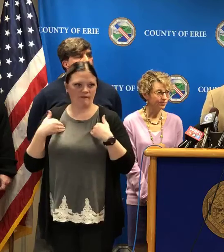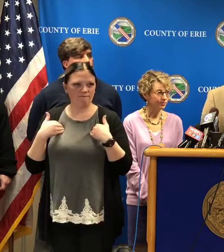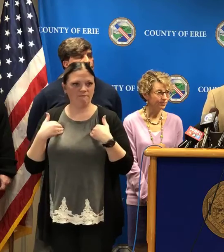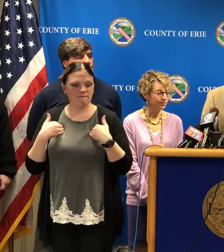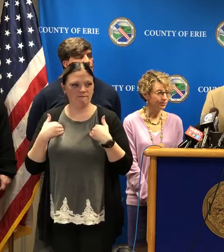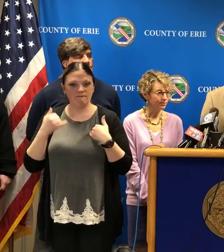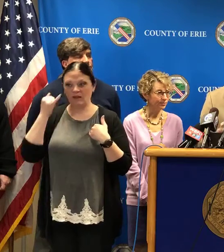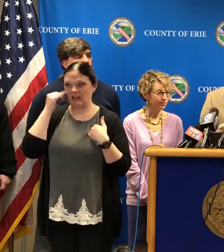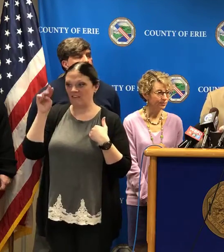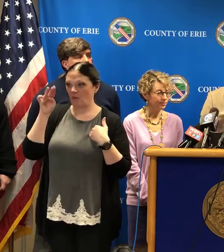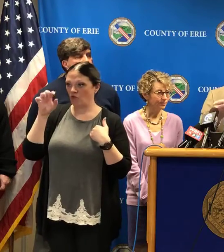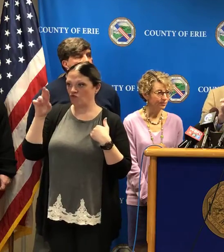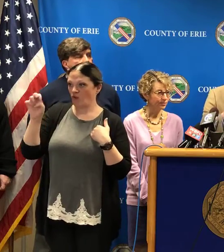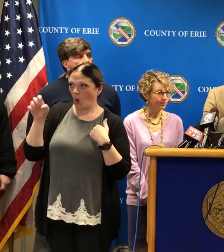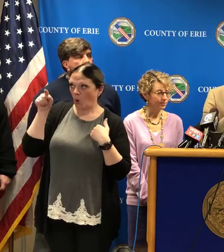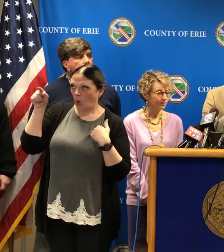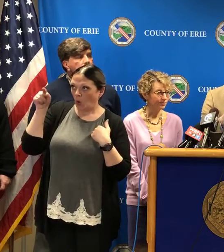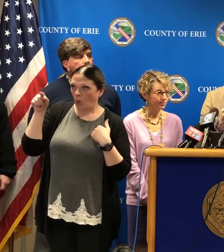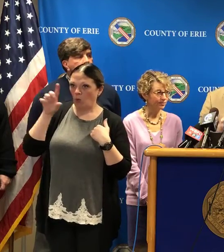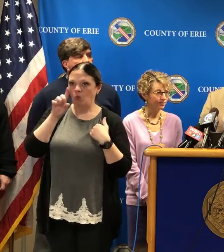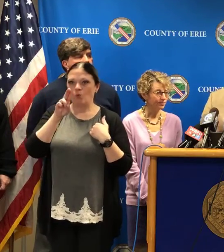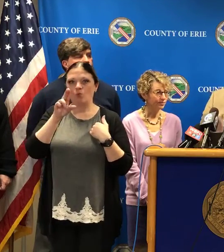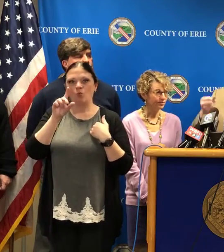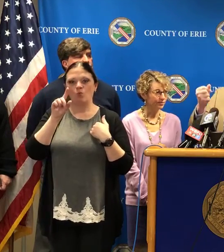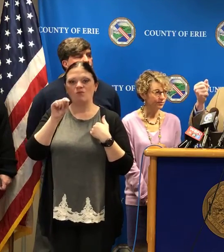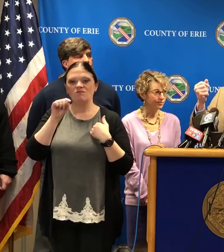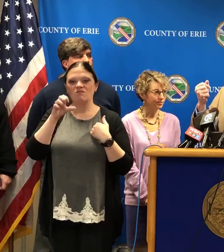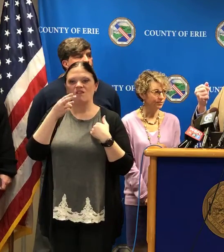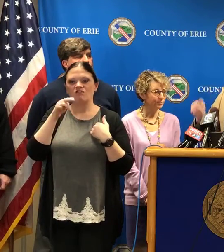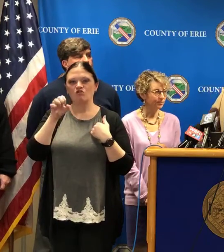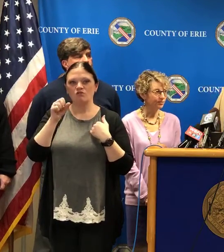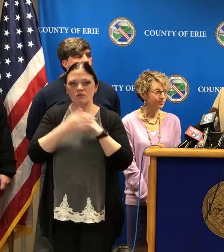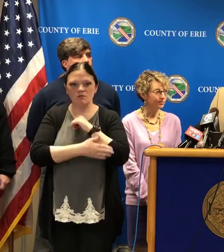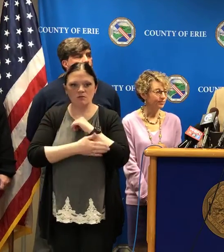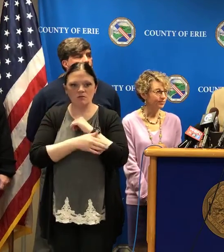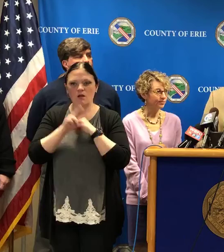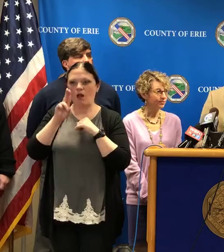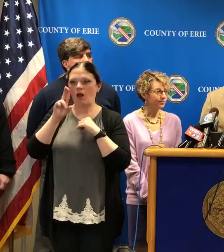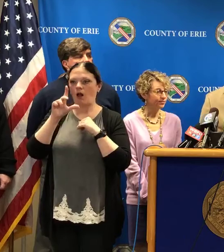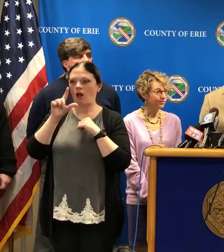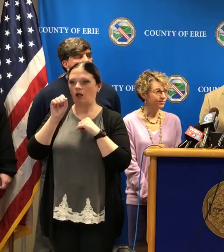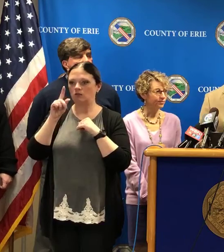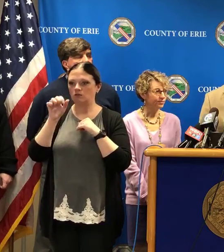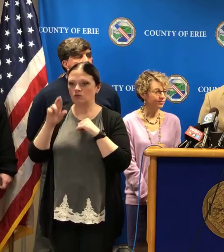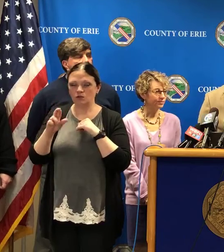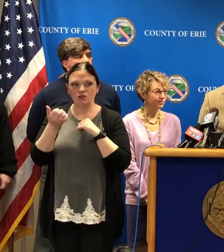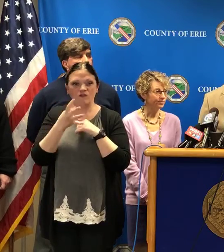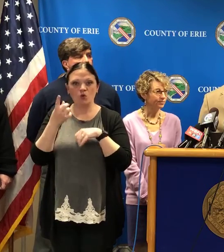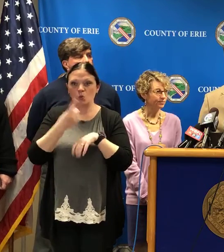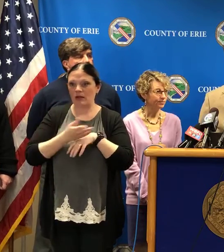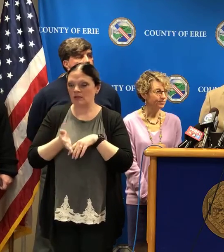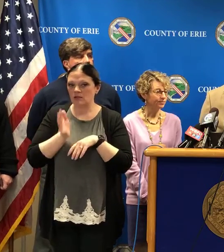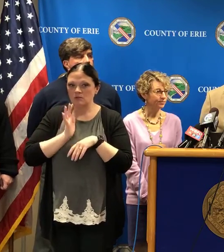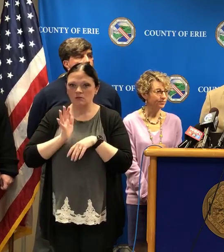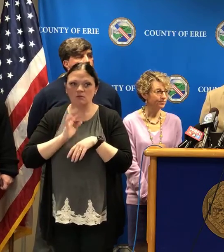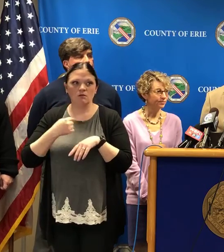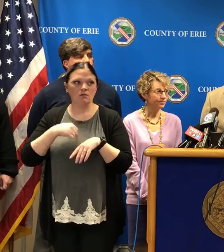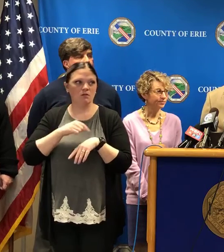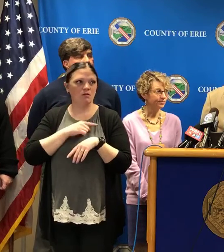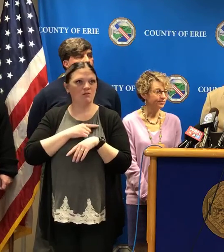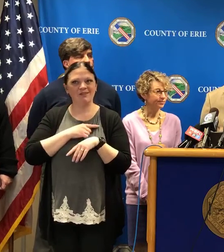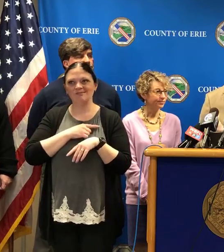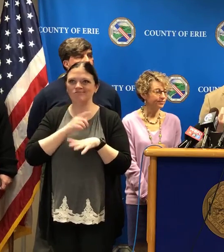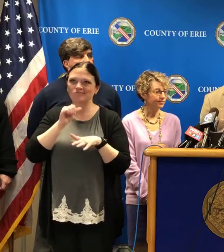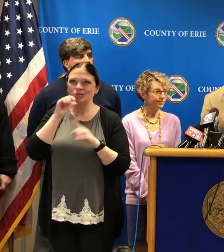it's in Monroe County, if it's in Dutchess County now, if it's in Ulster County, a couple days ago we talked about how it wasn't really in the